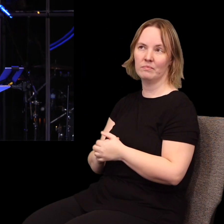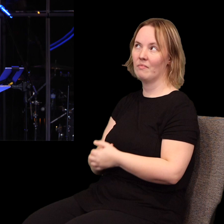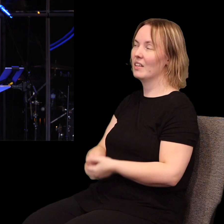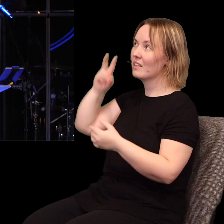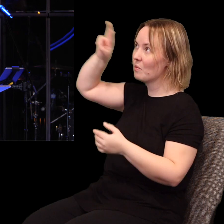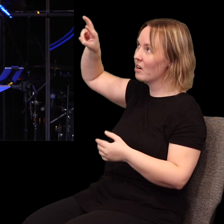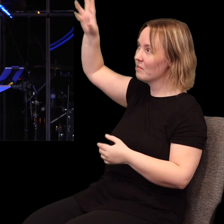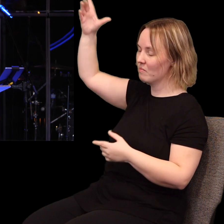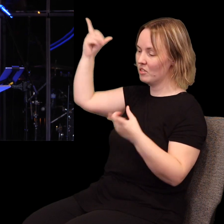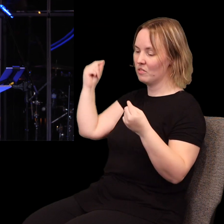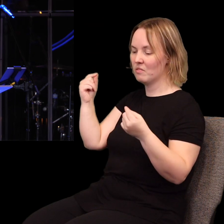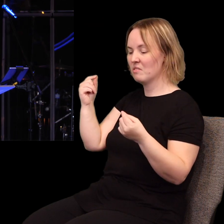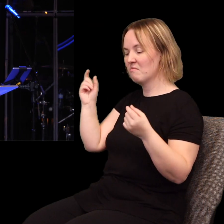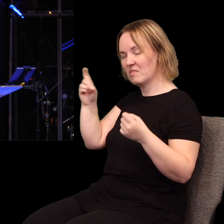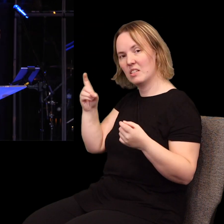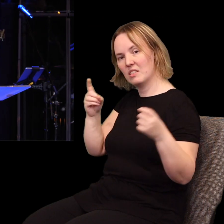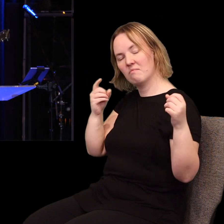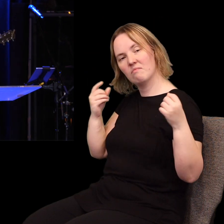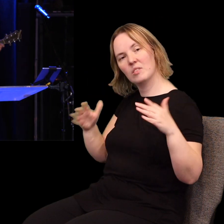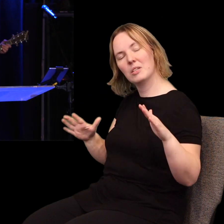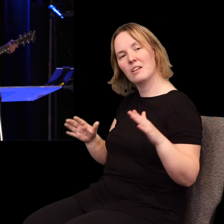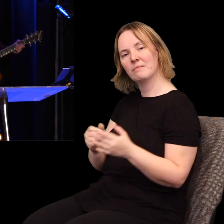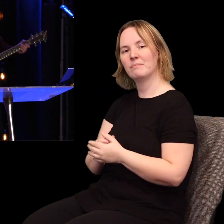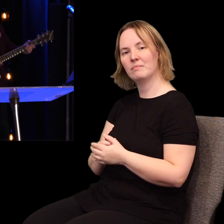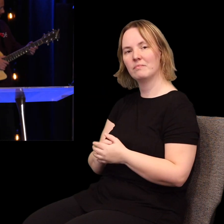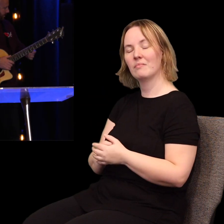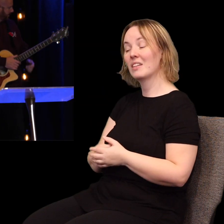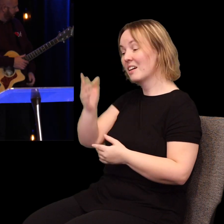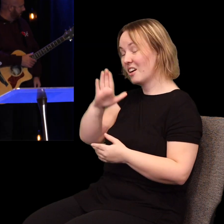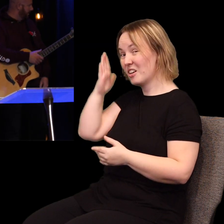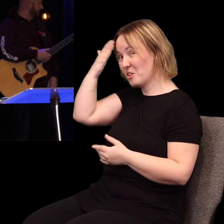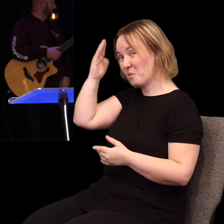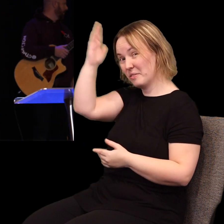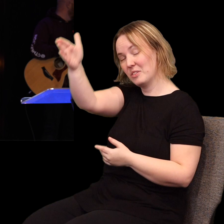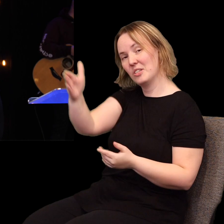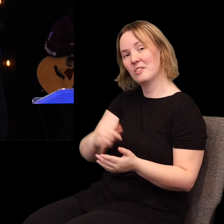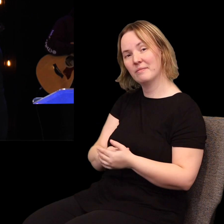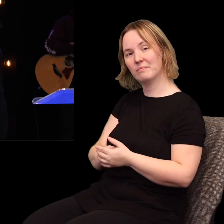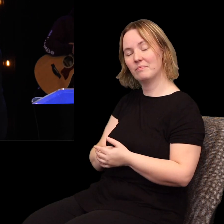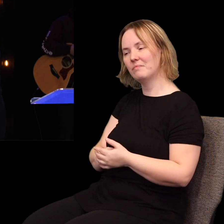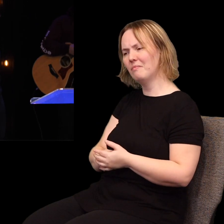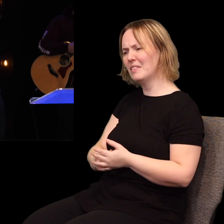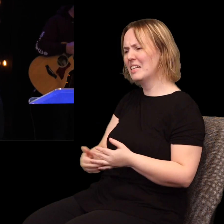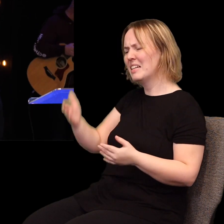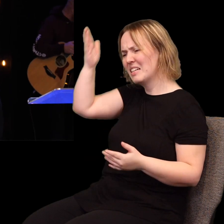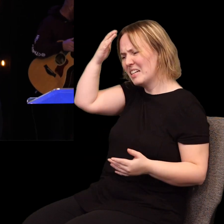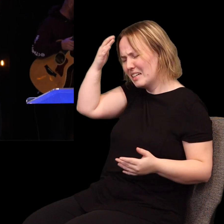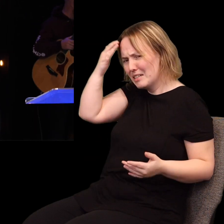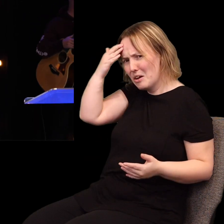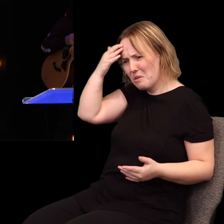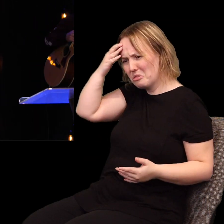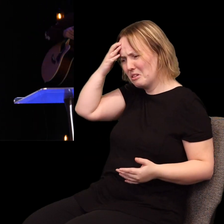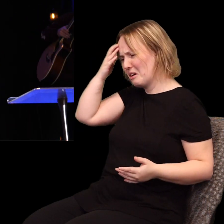then to watch him do what needs to be done. You see, God knows what's out ahead of us. God knows the things that concern